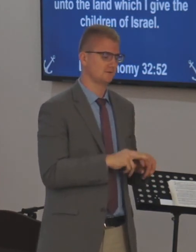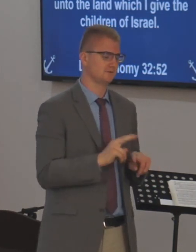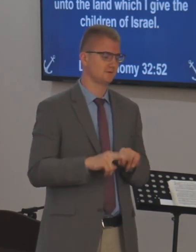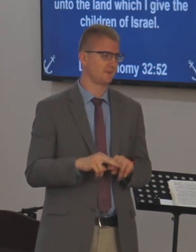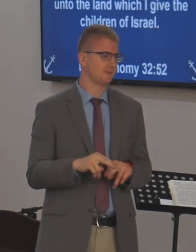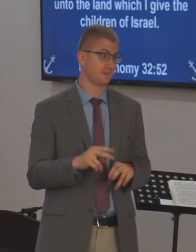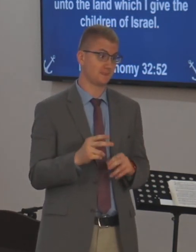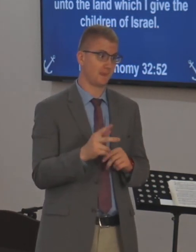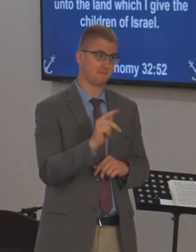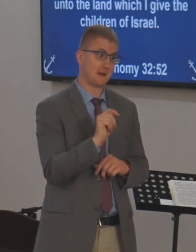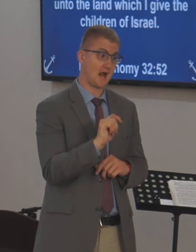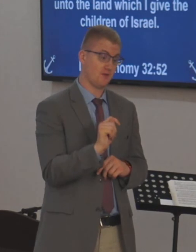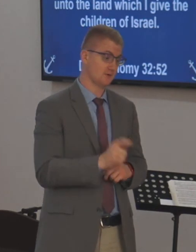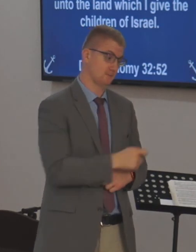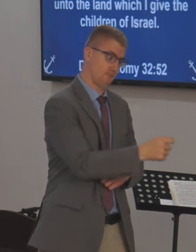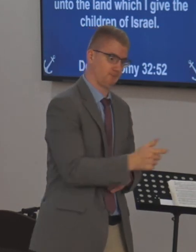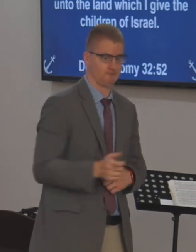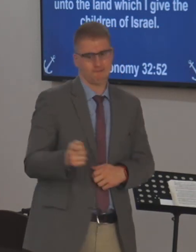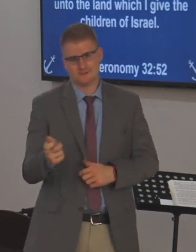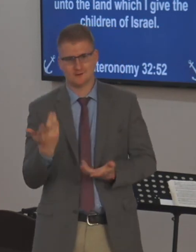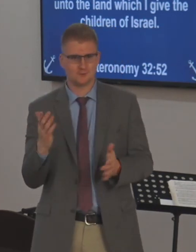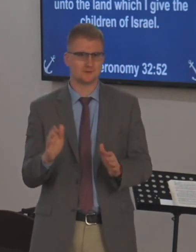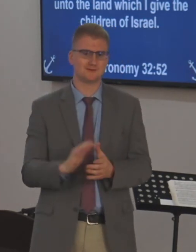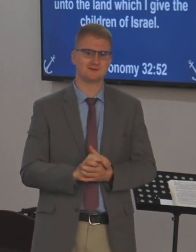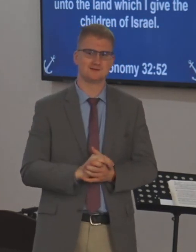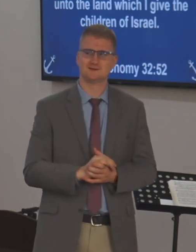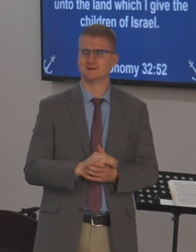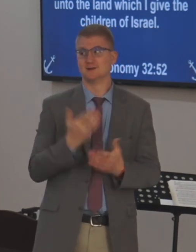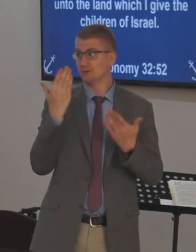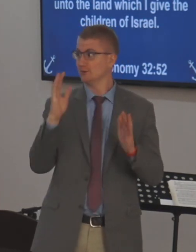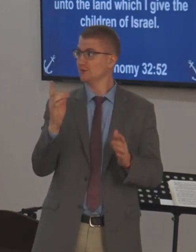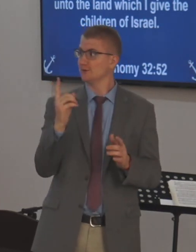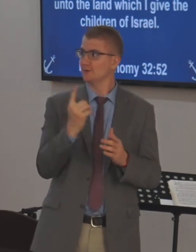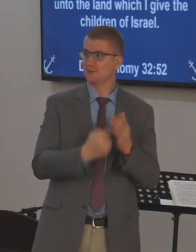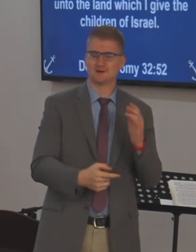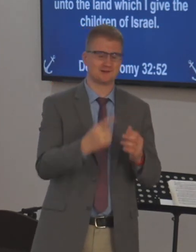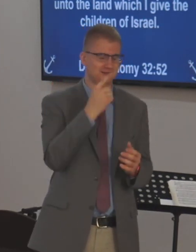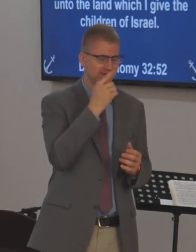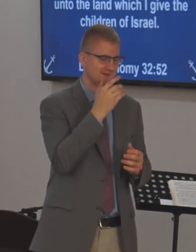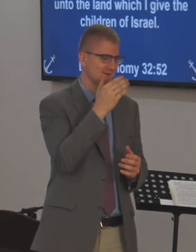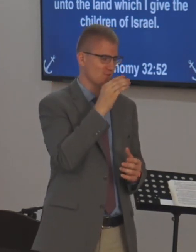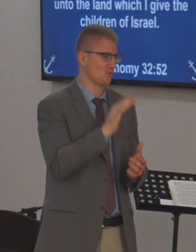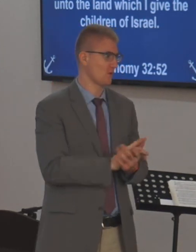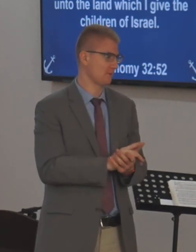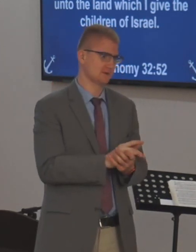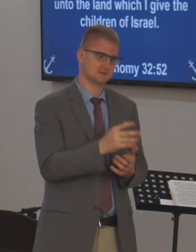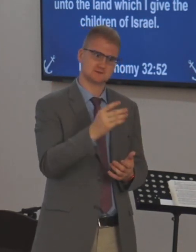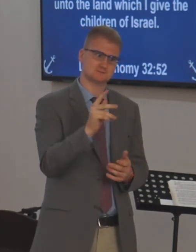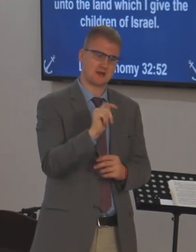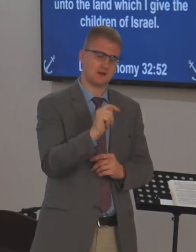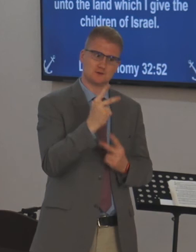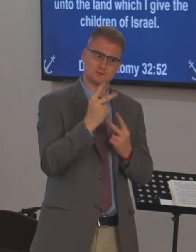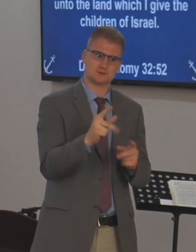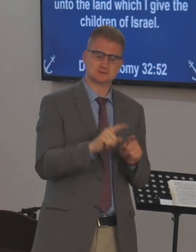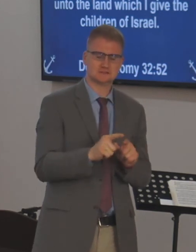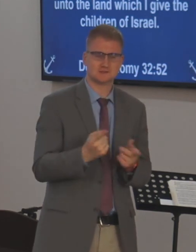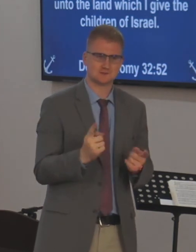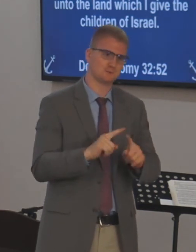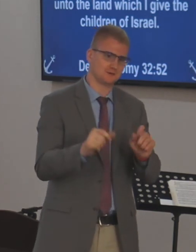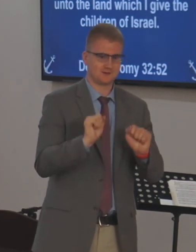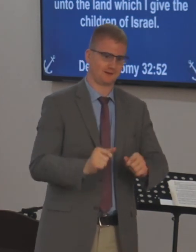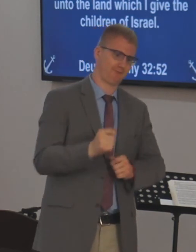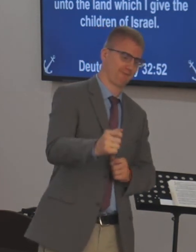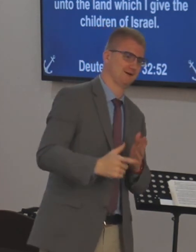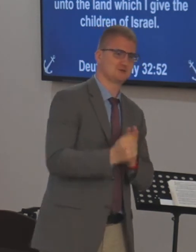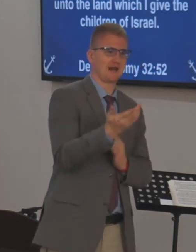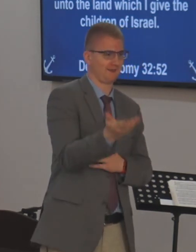sinks, you know. I don't know what the women's bathroom looks like, but there's probably a lot of opportunities there. But I'll put a track